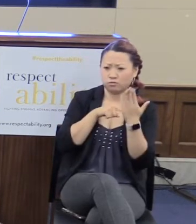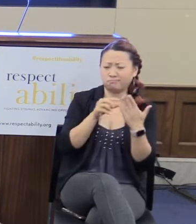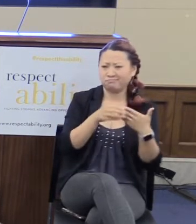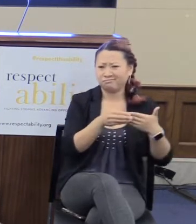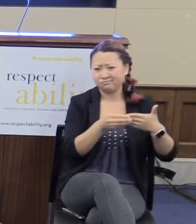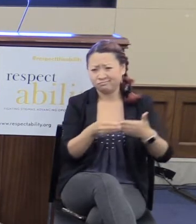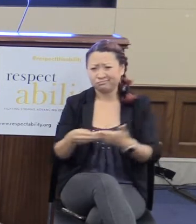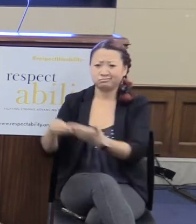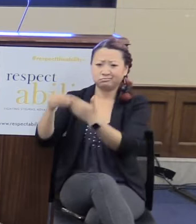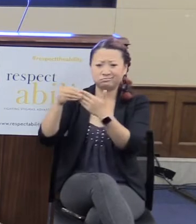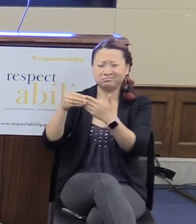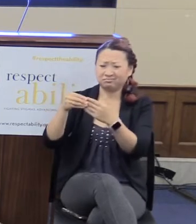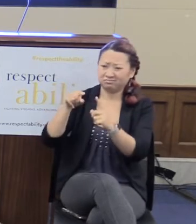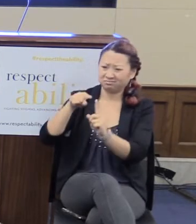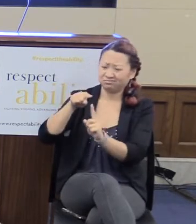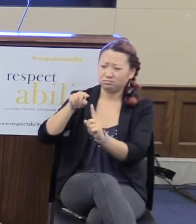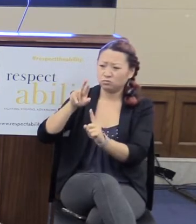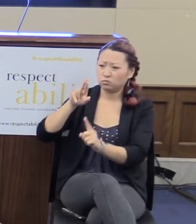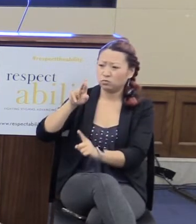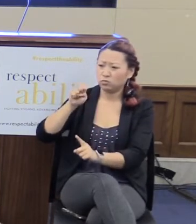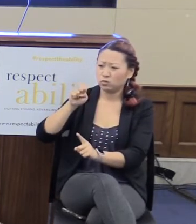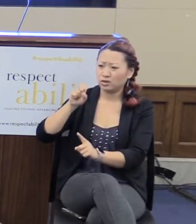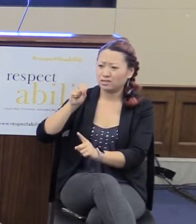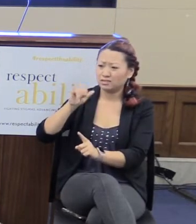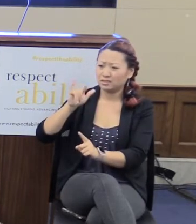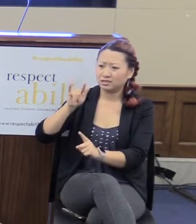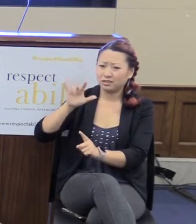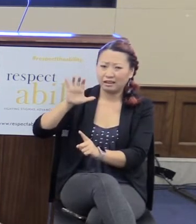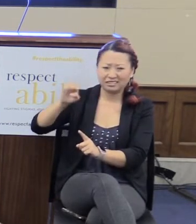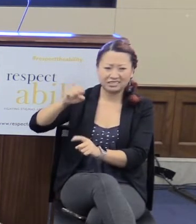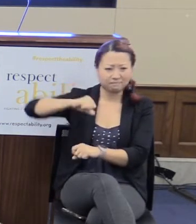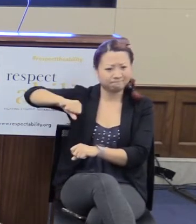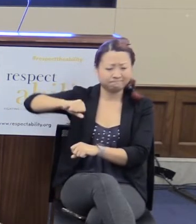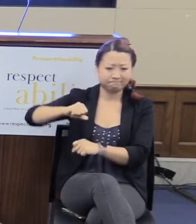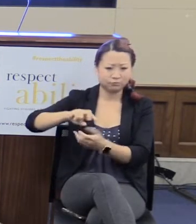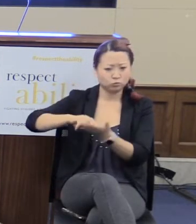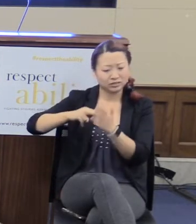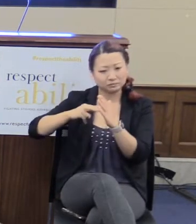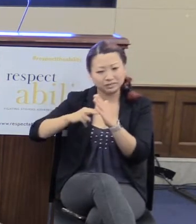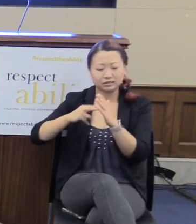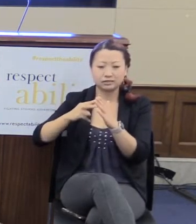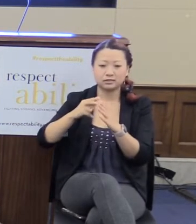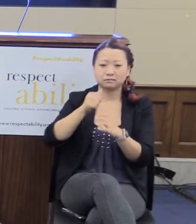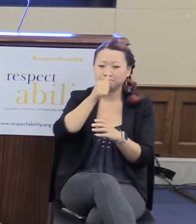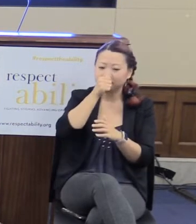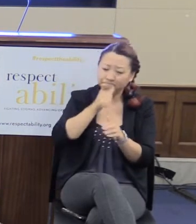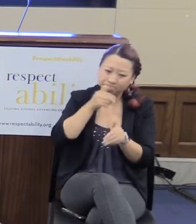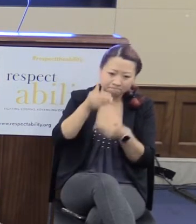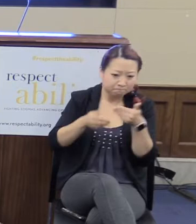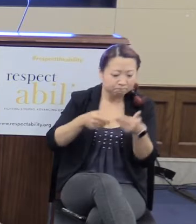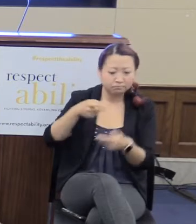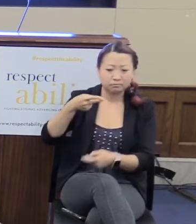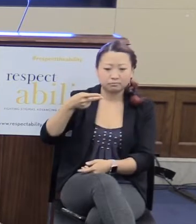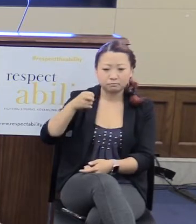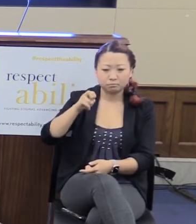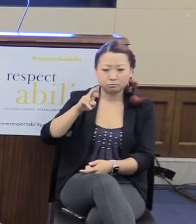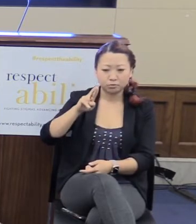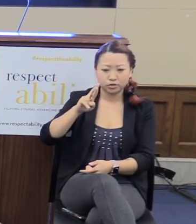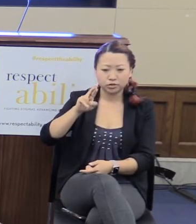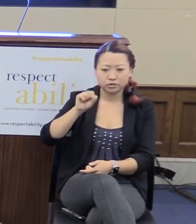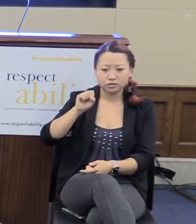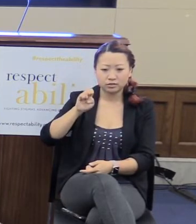meaning of resilience is, what the true meaning of perseverance is. I mean, people